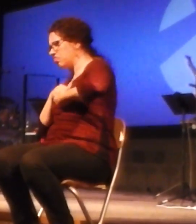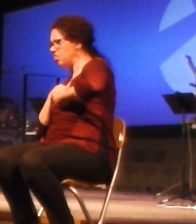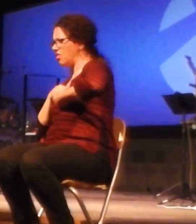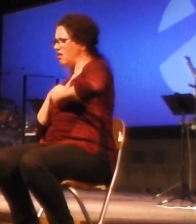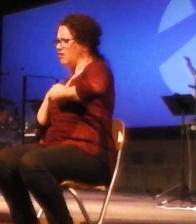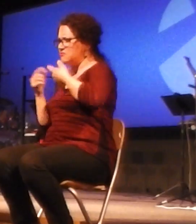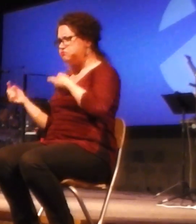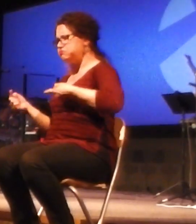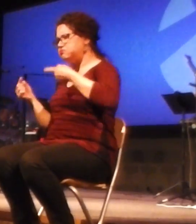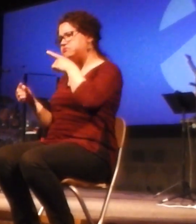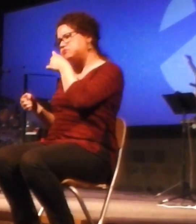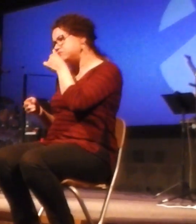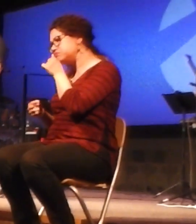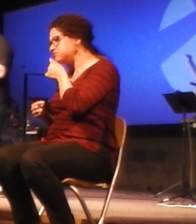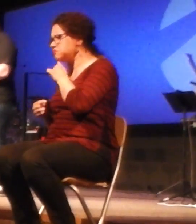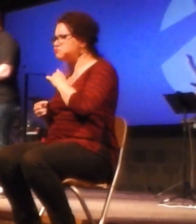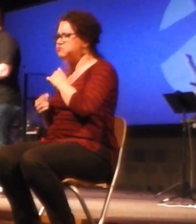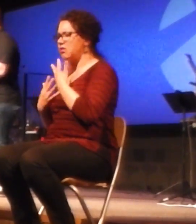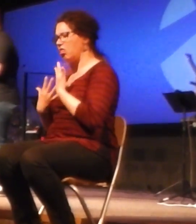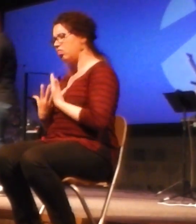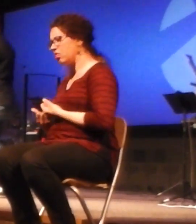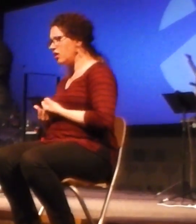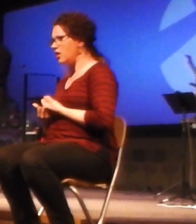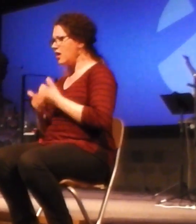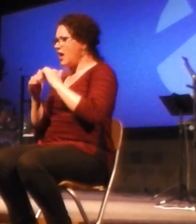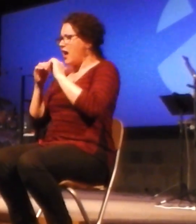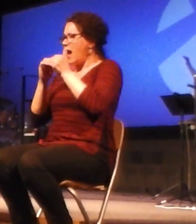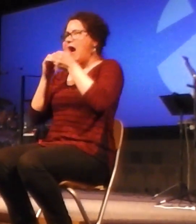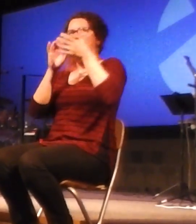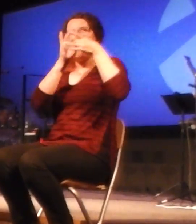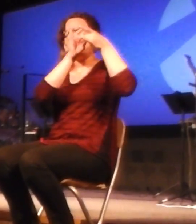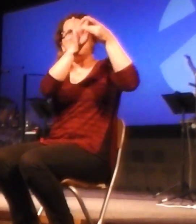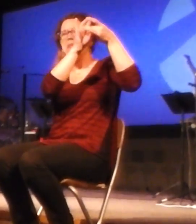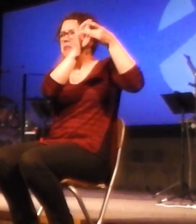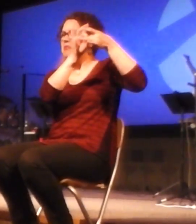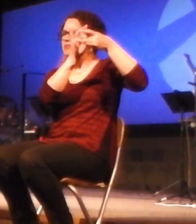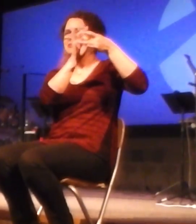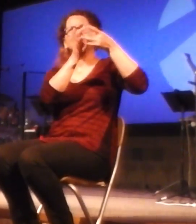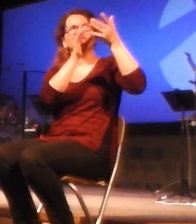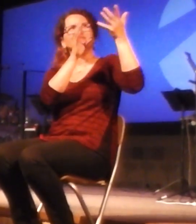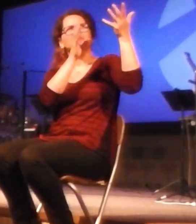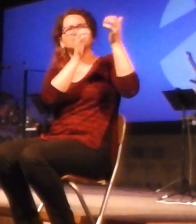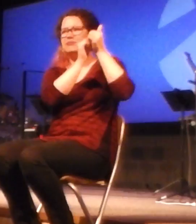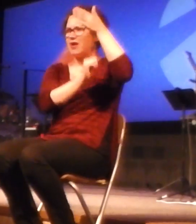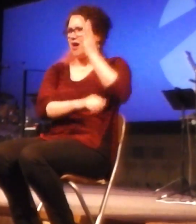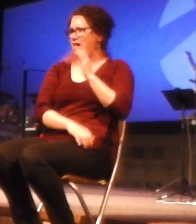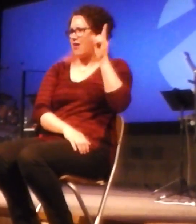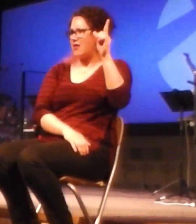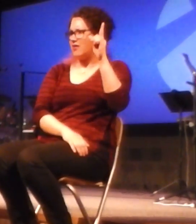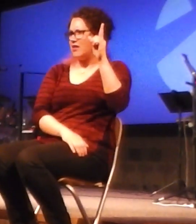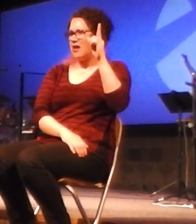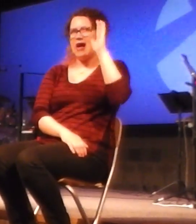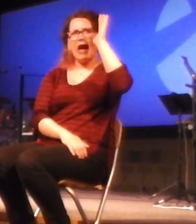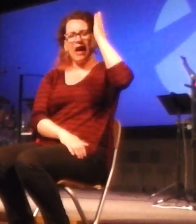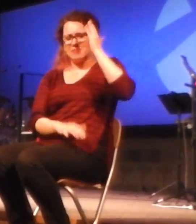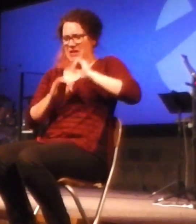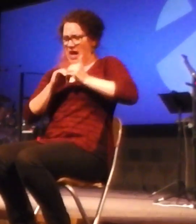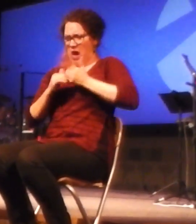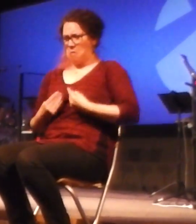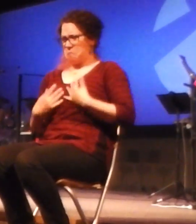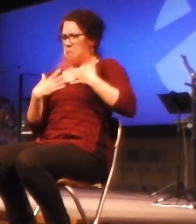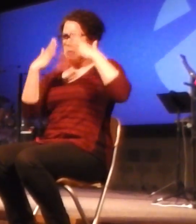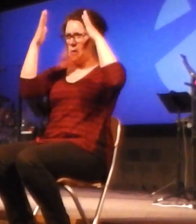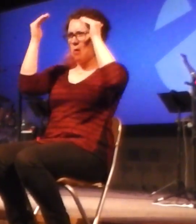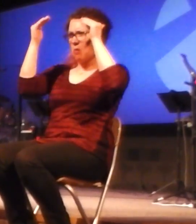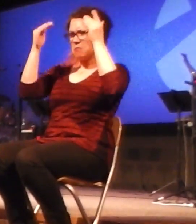midst of suffering, in the midst of despair, in the midst of confusion or questions or challenges? How do we find hope